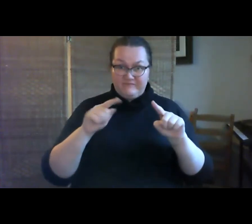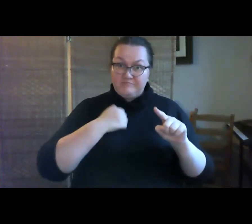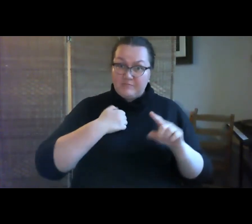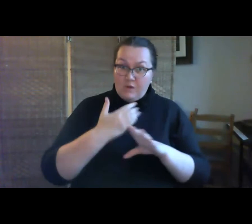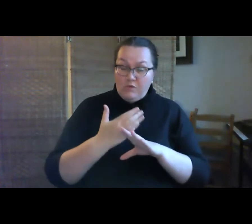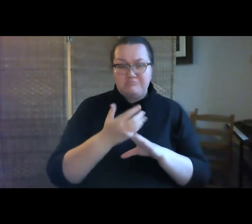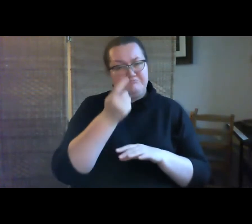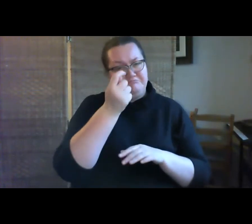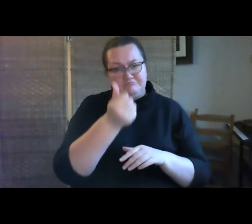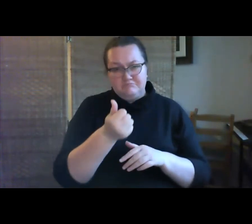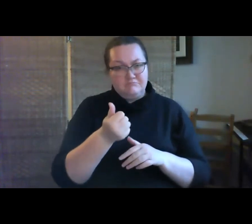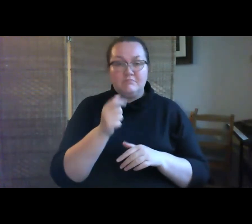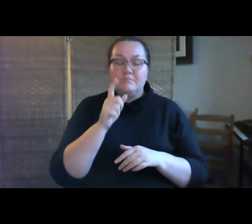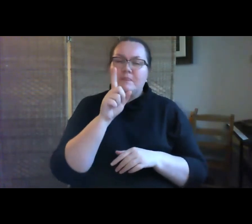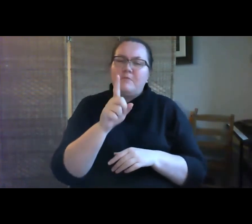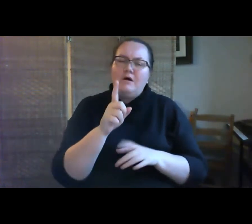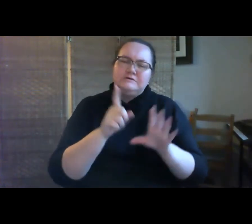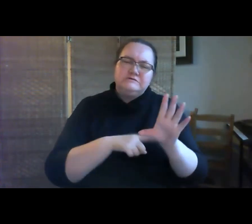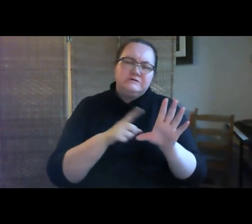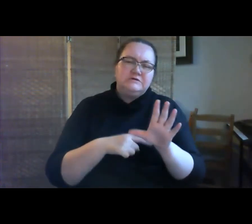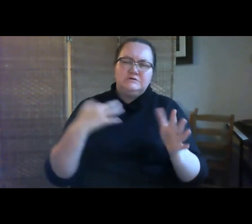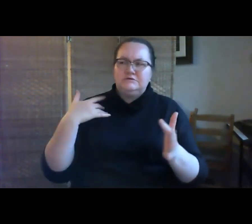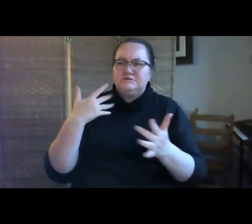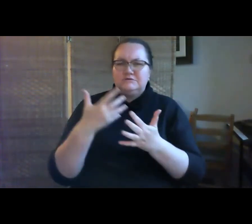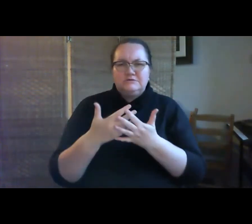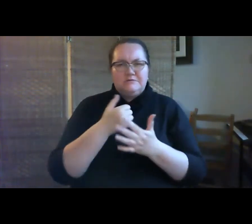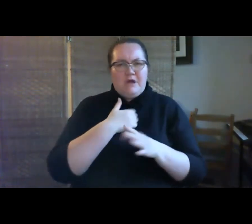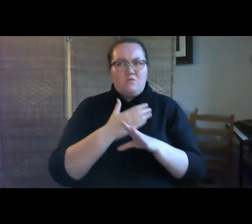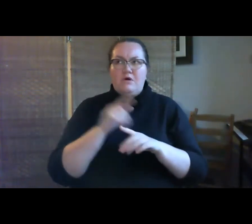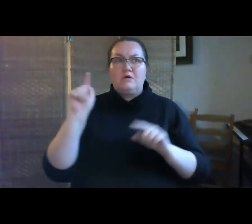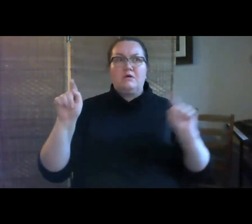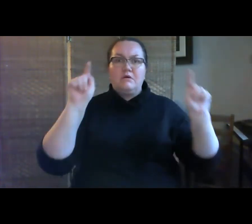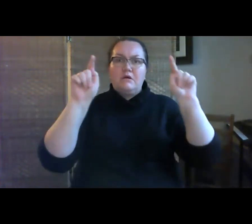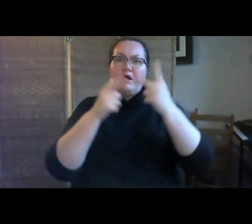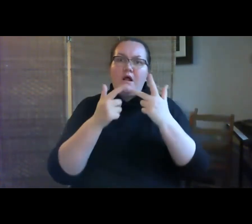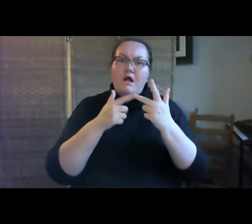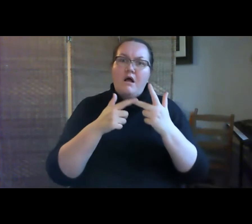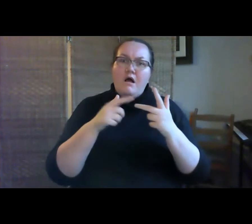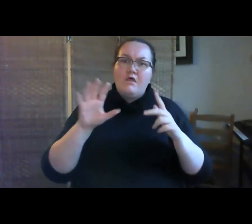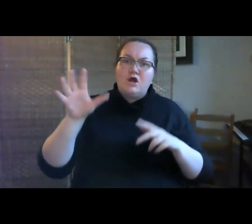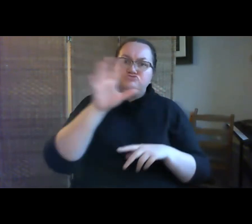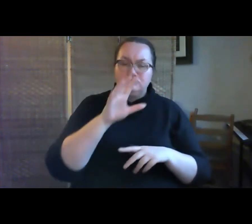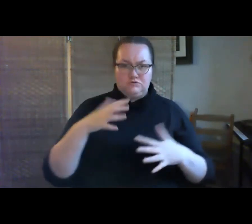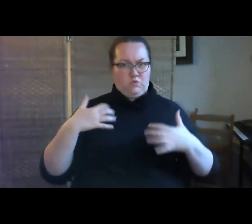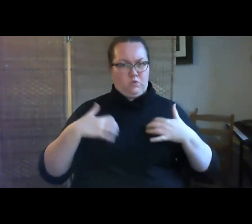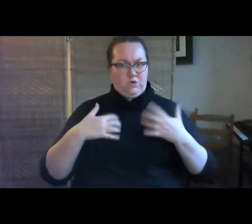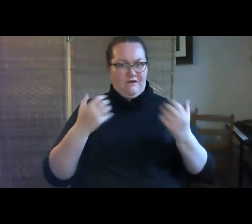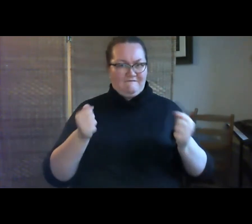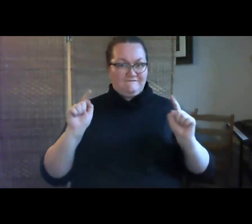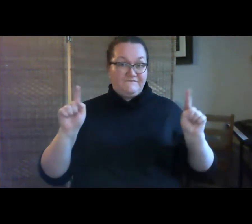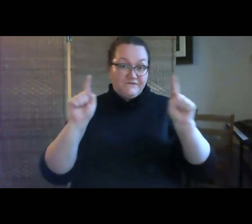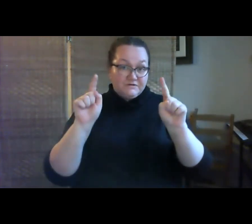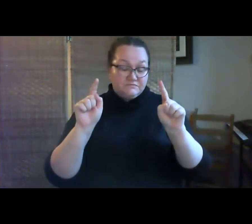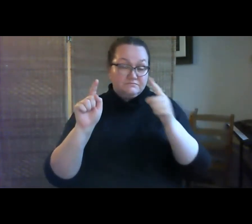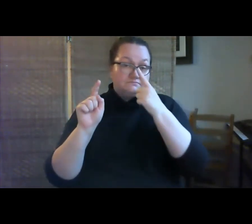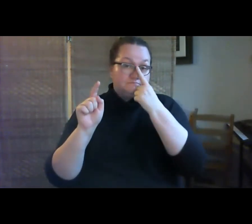ongoing interest for many years in my work from other countries. This interest is often related